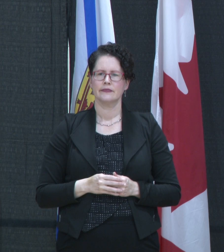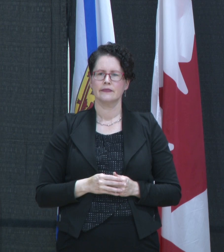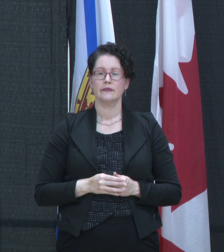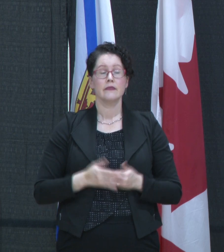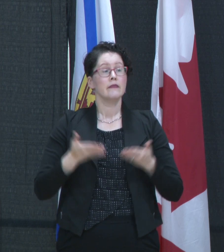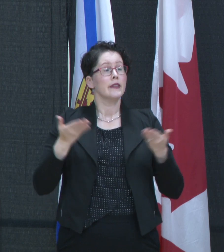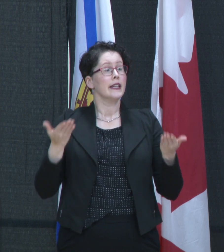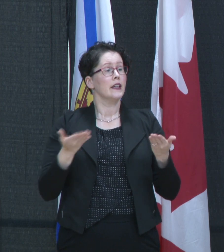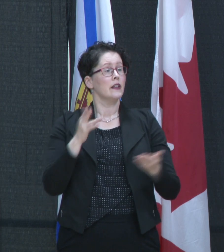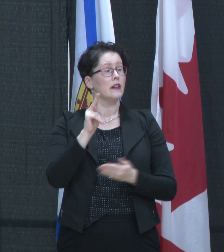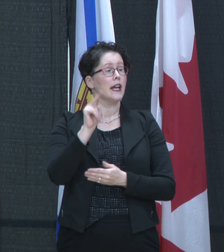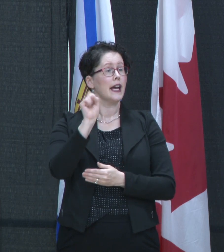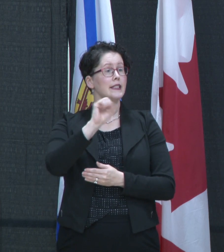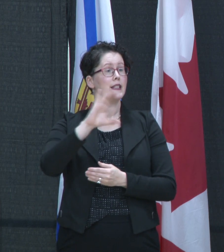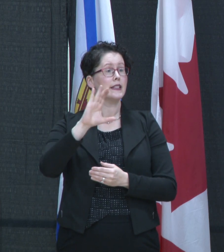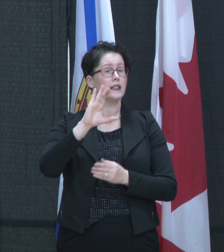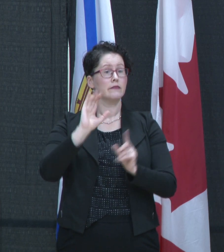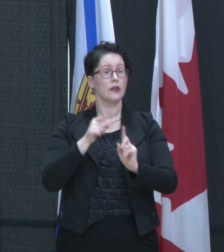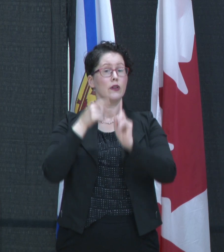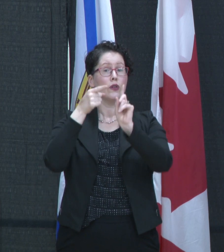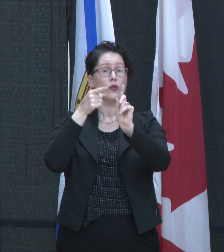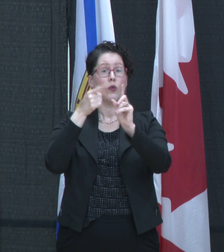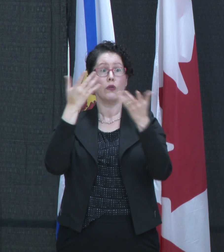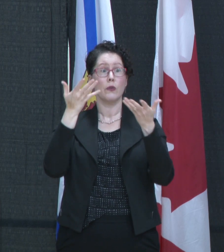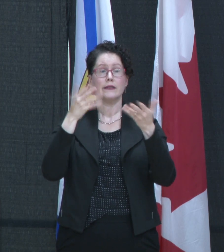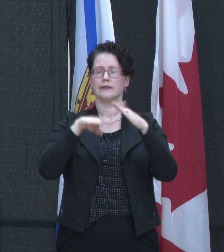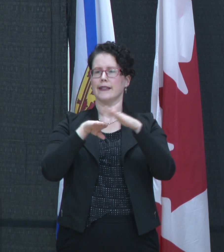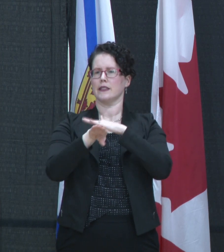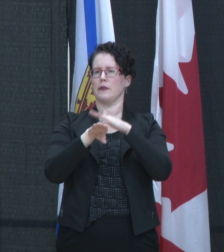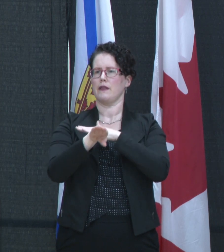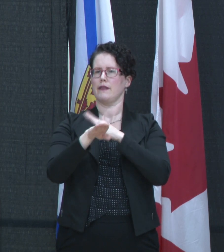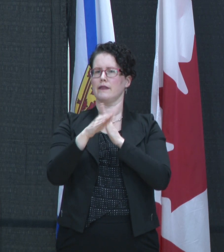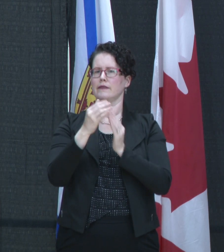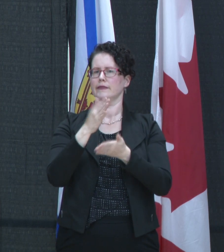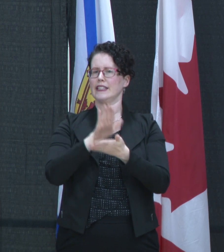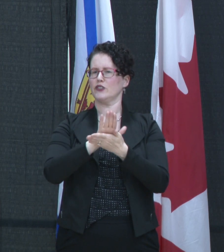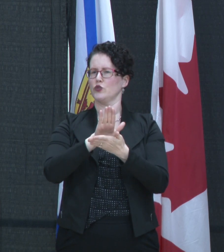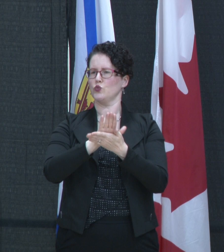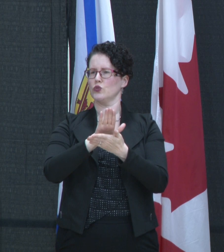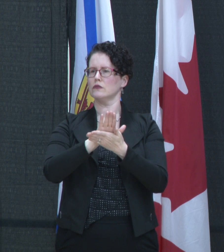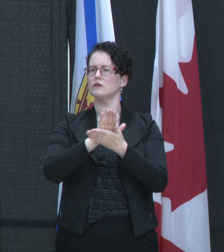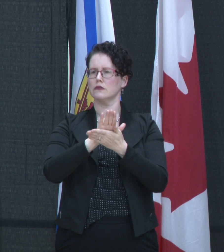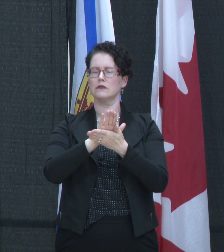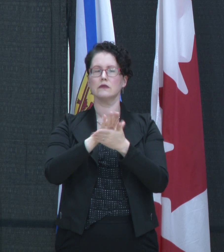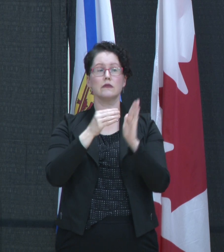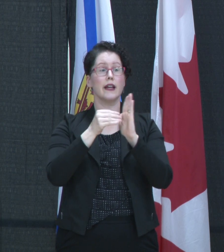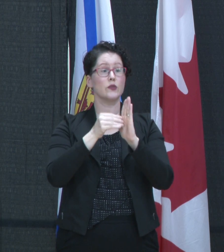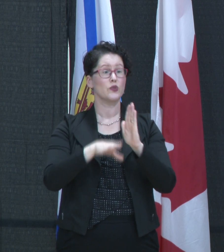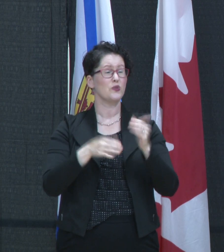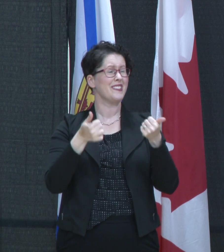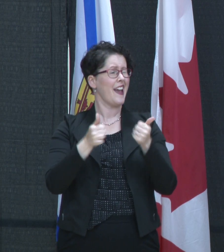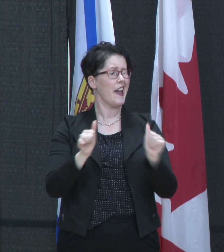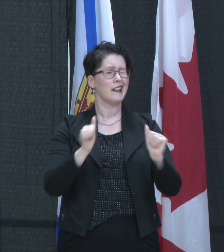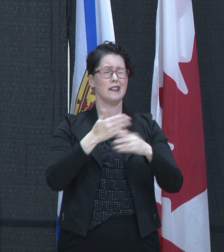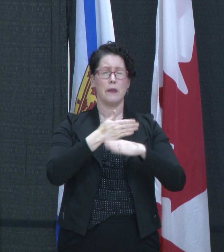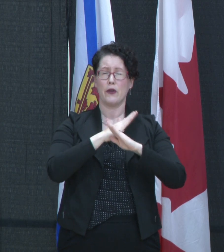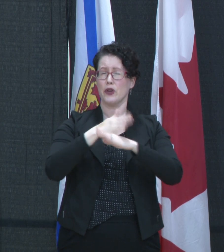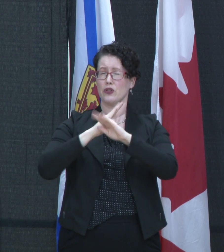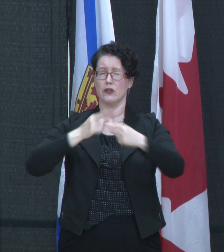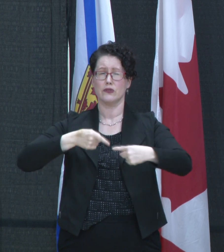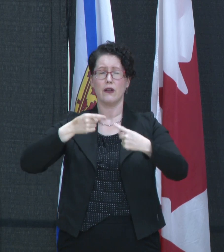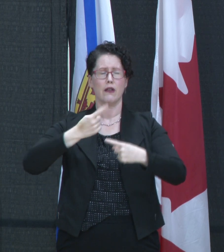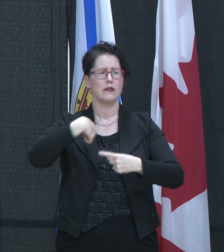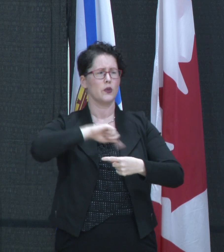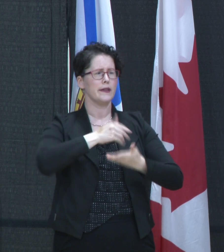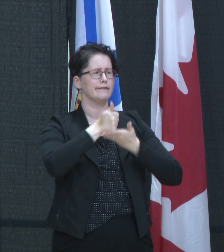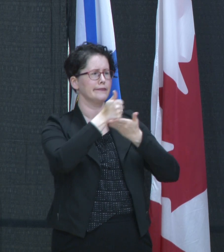be an accessible post-secondary institution as a way to help students overcome all forms of adversity. And